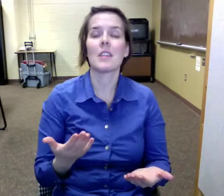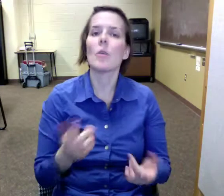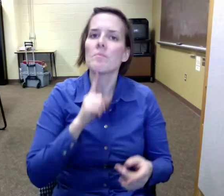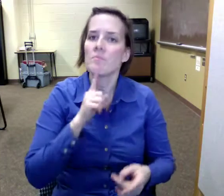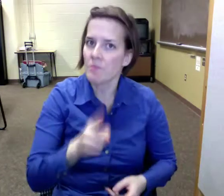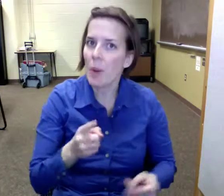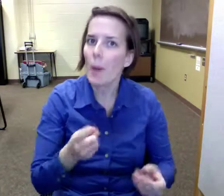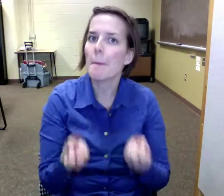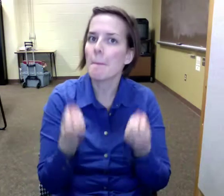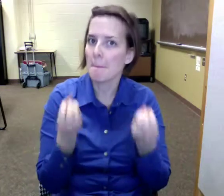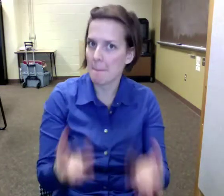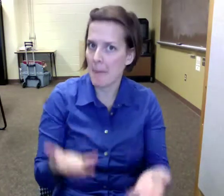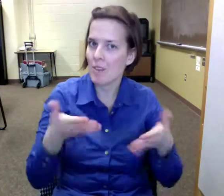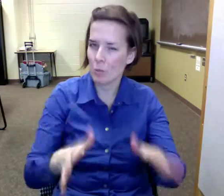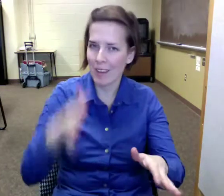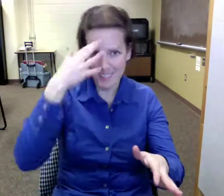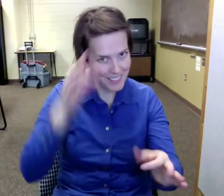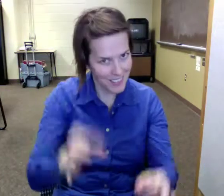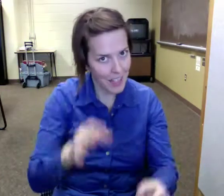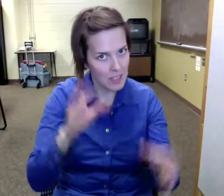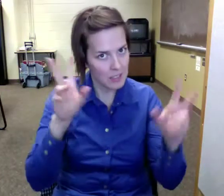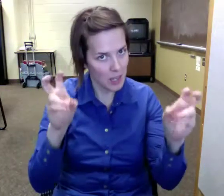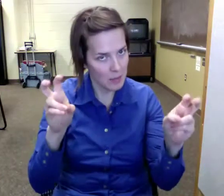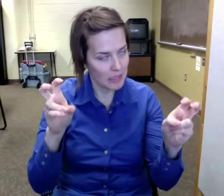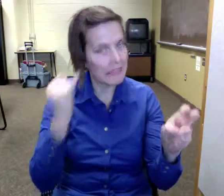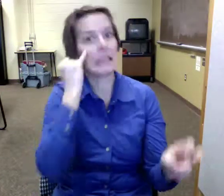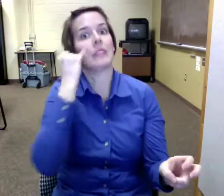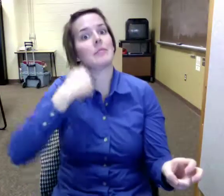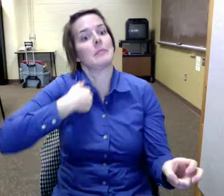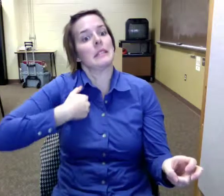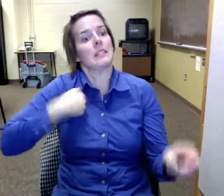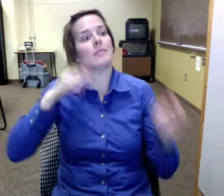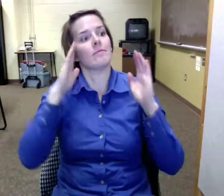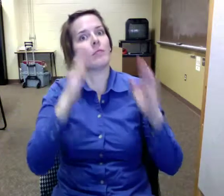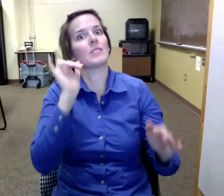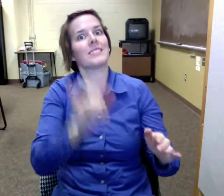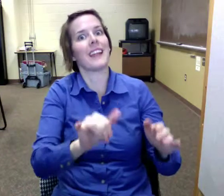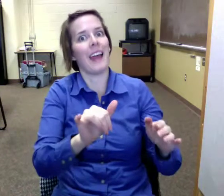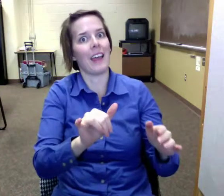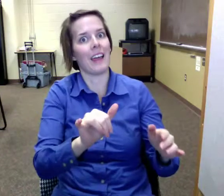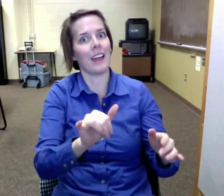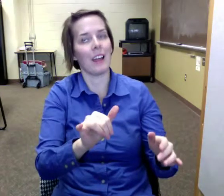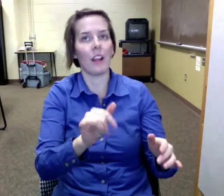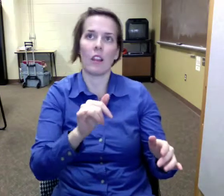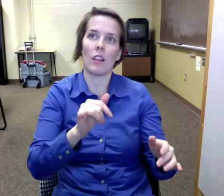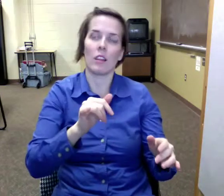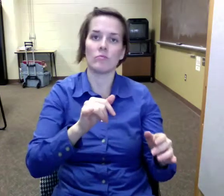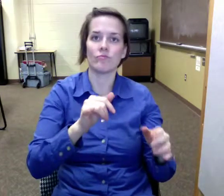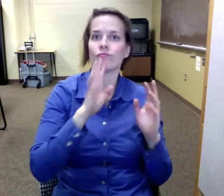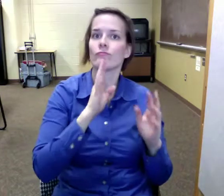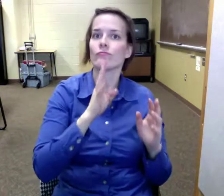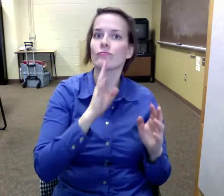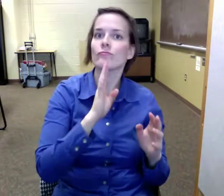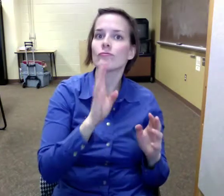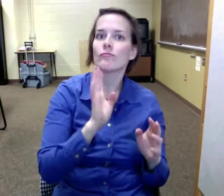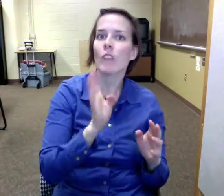topics in the world to research on. And I could be standing here till Sunday if I tried to give a talk on how people decide on a topic to study.